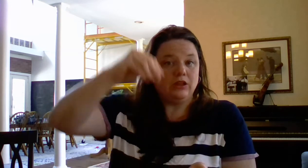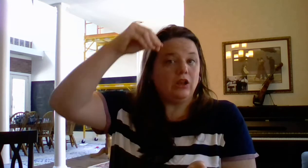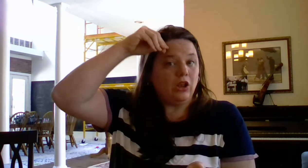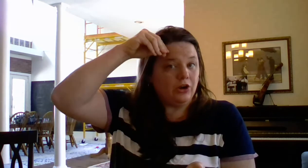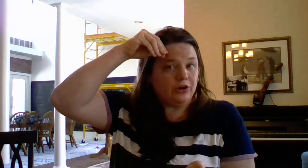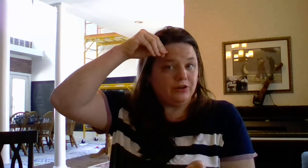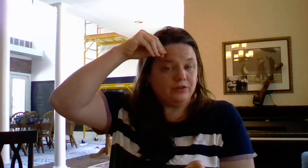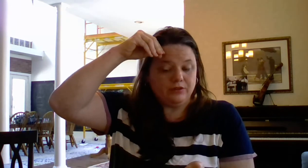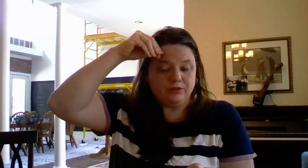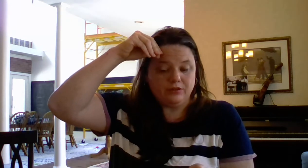learn,